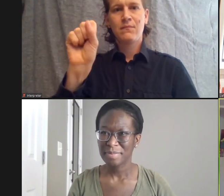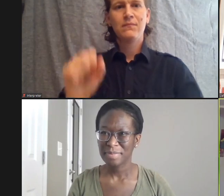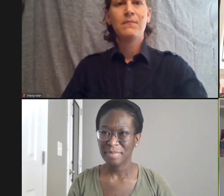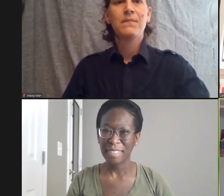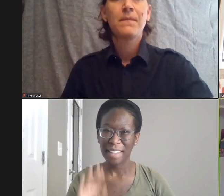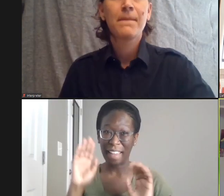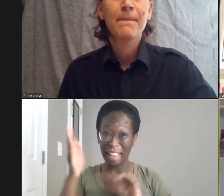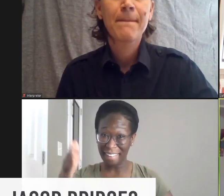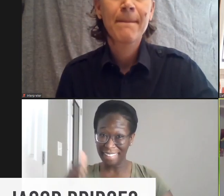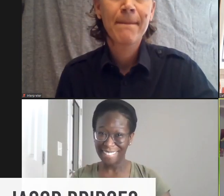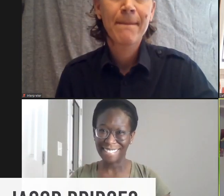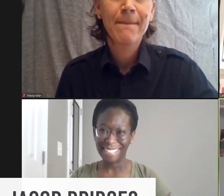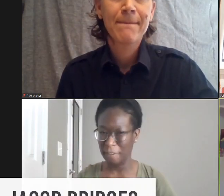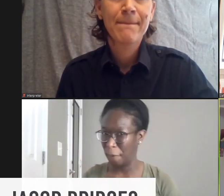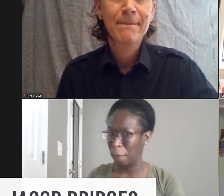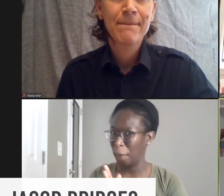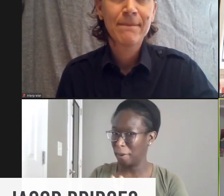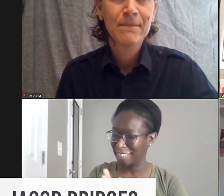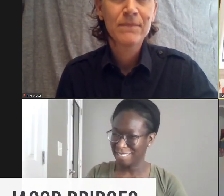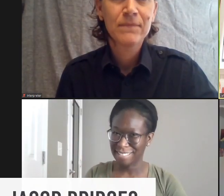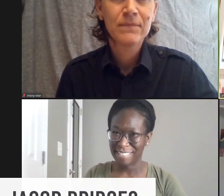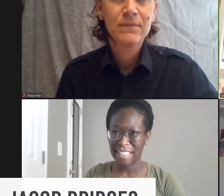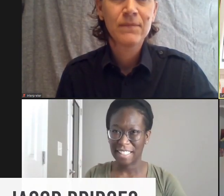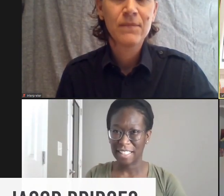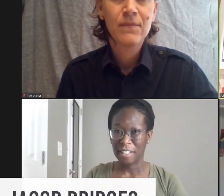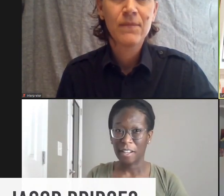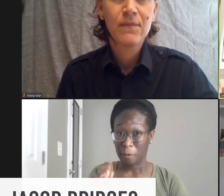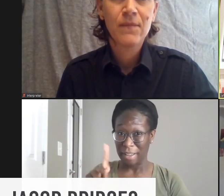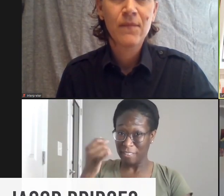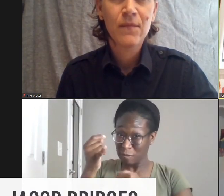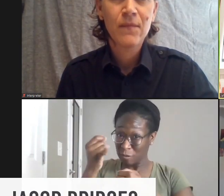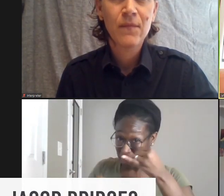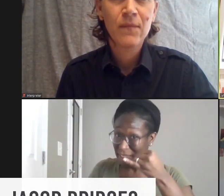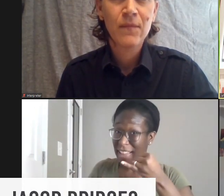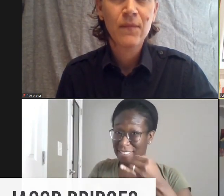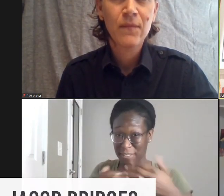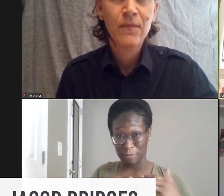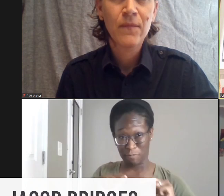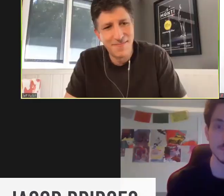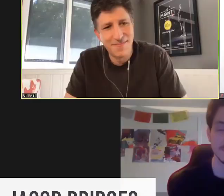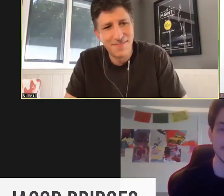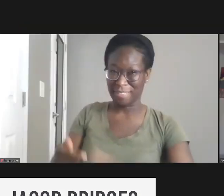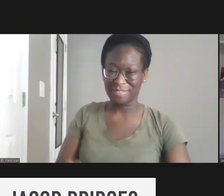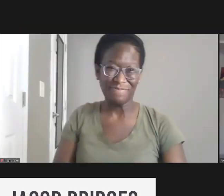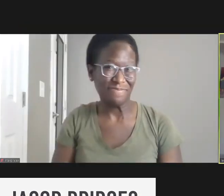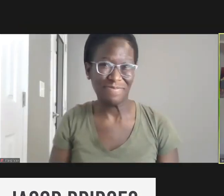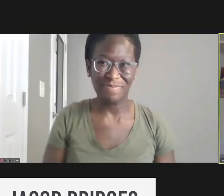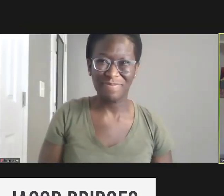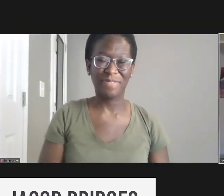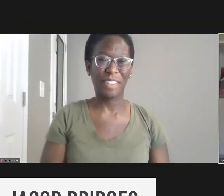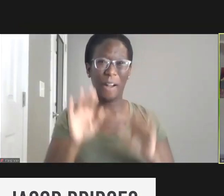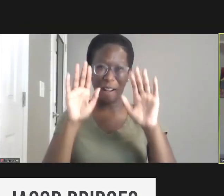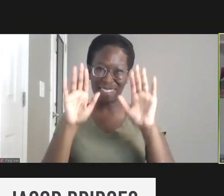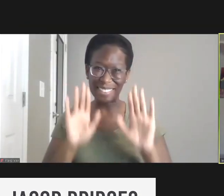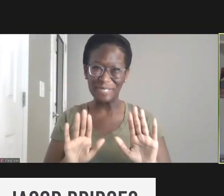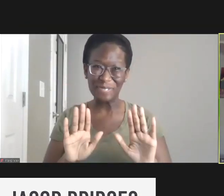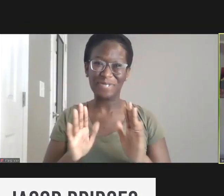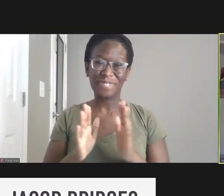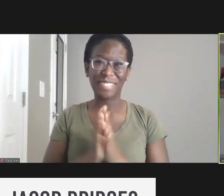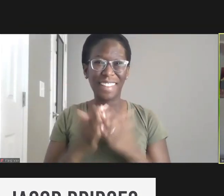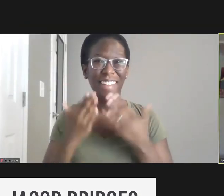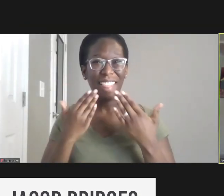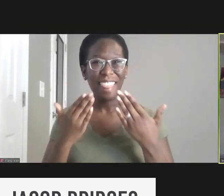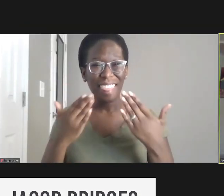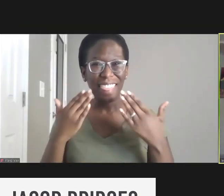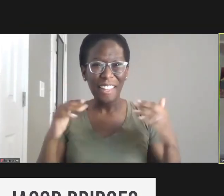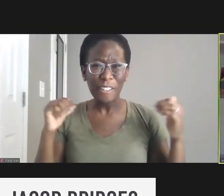Hey. All right. Well, you're closing us out, so take it away, sir. Awesome. Well, thank everyone